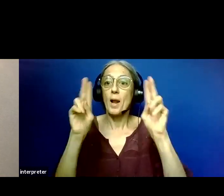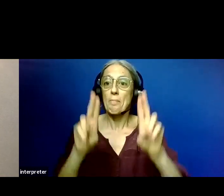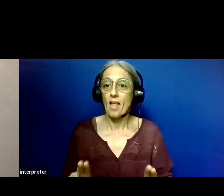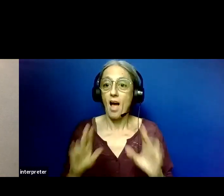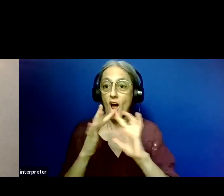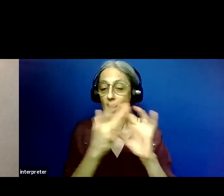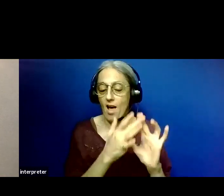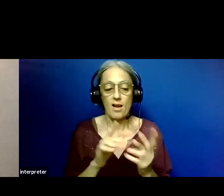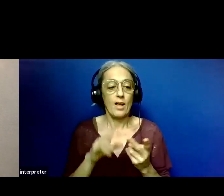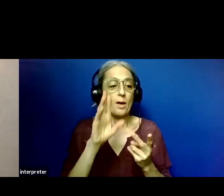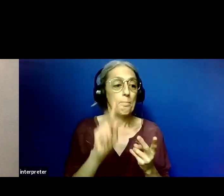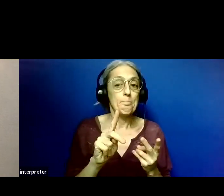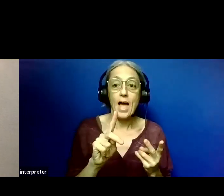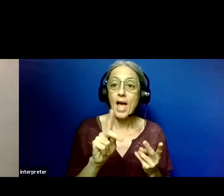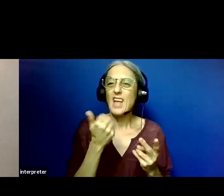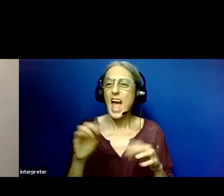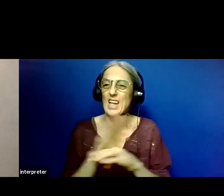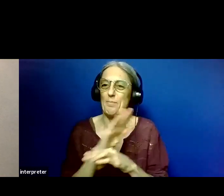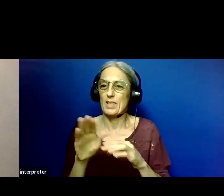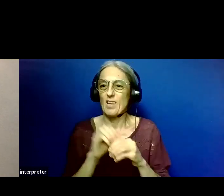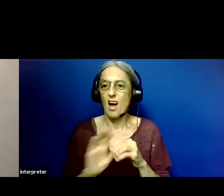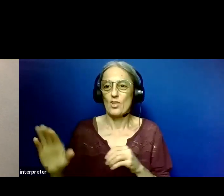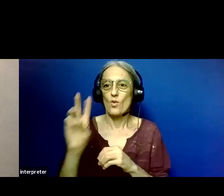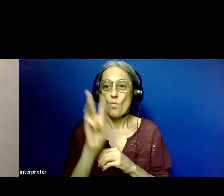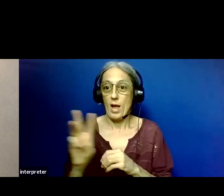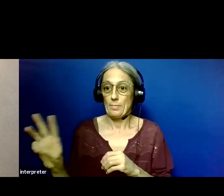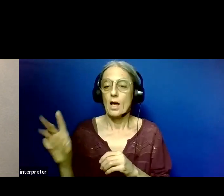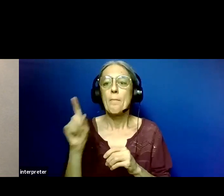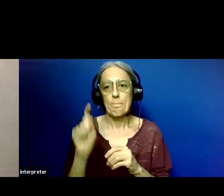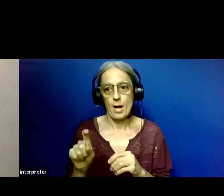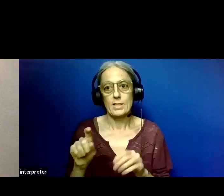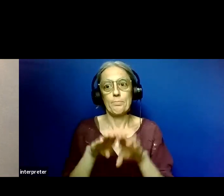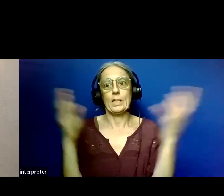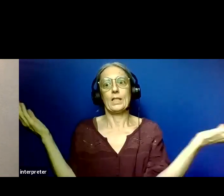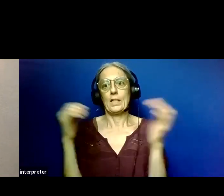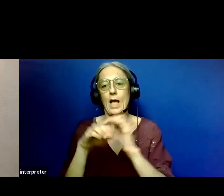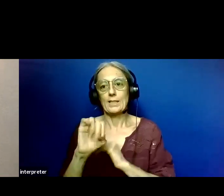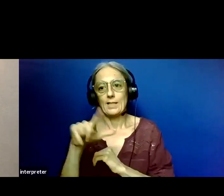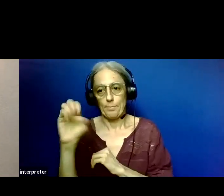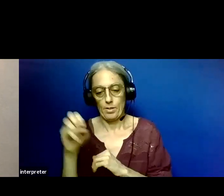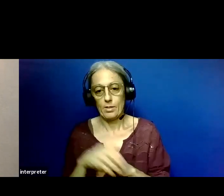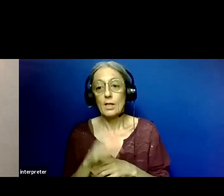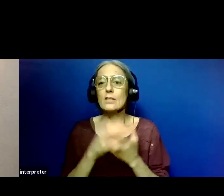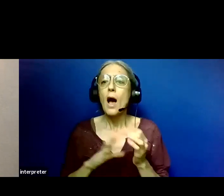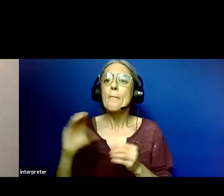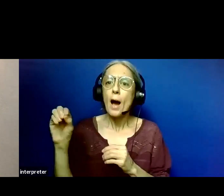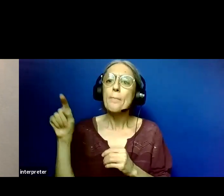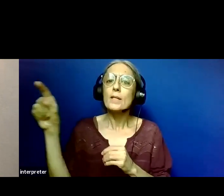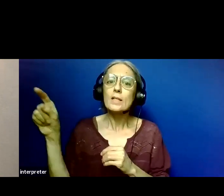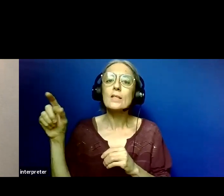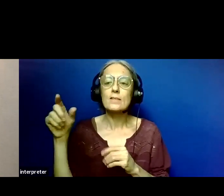kind of business on your website, it needs to be accessible. And there are companies that do that and follow the